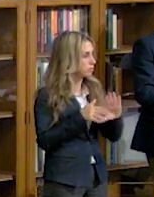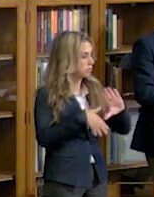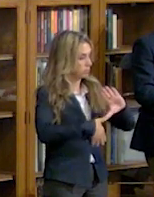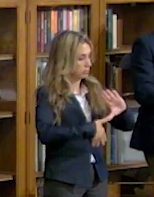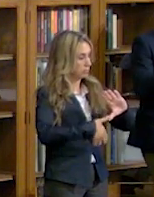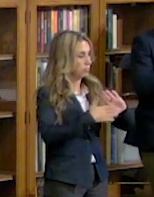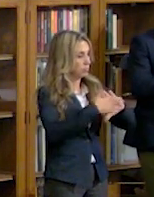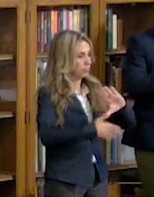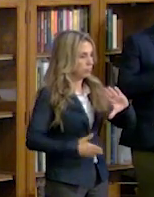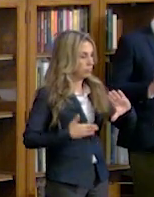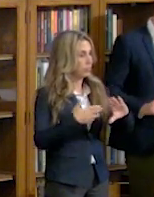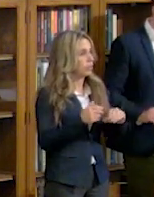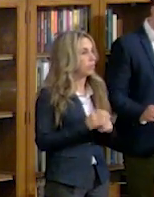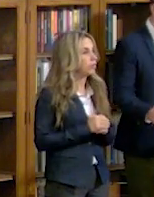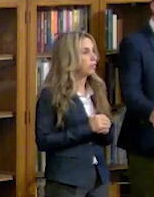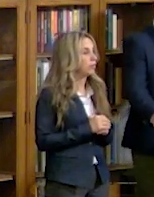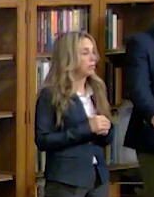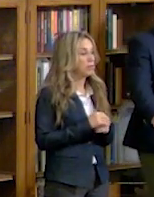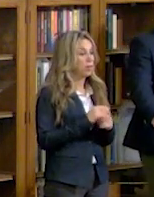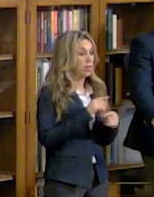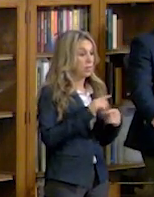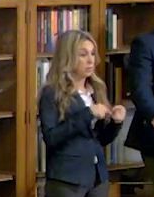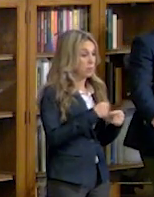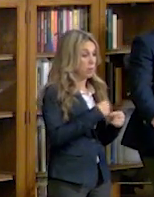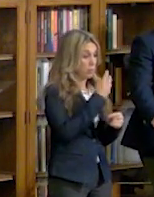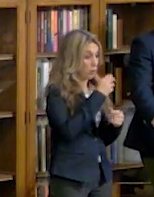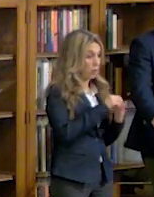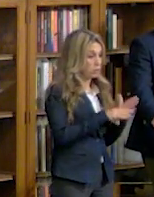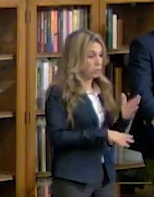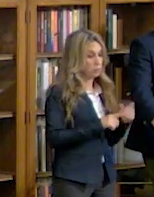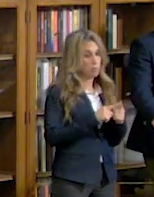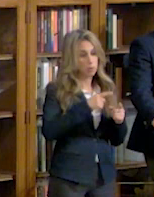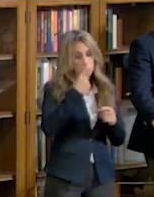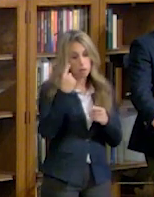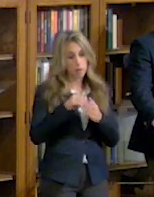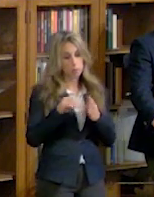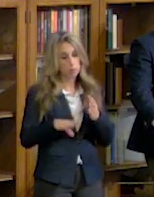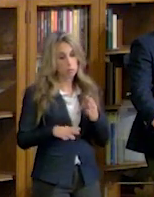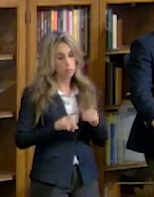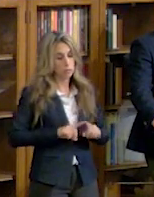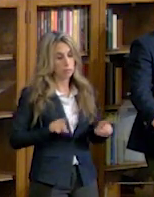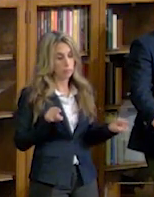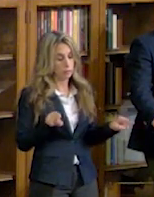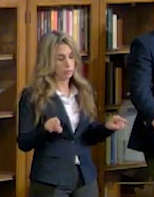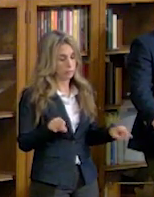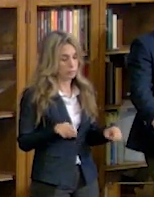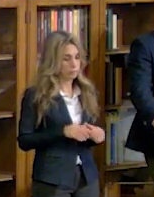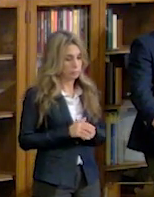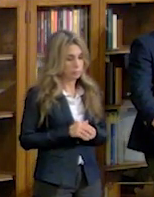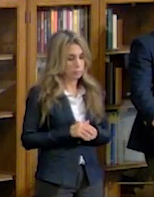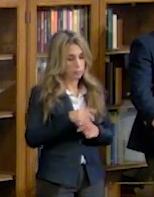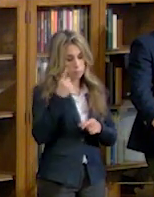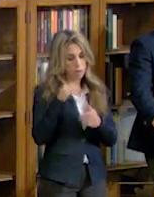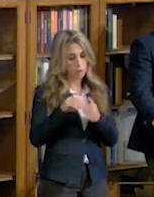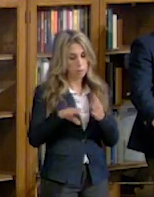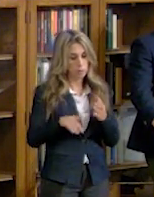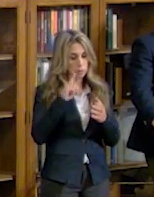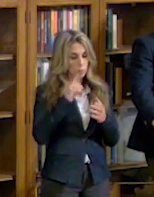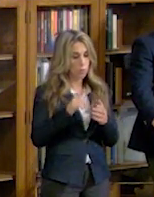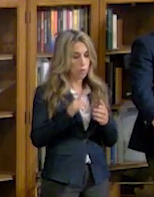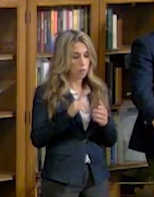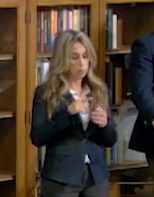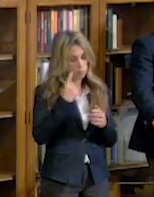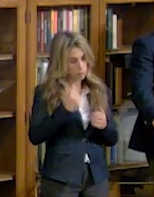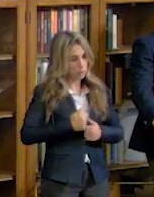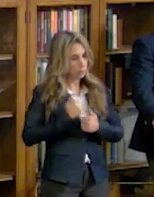Beyond if that's about our white students I think our black students are are quite a different case as you might expect for them the movement for black lives has